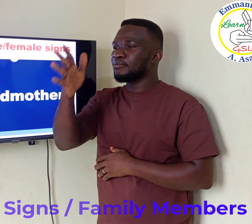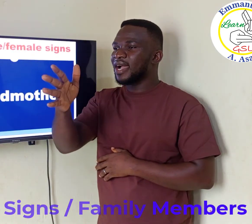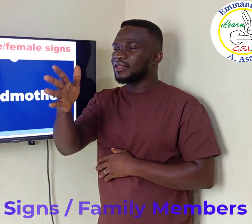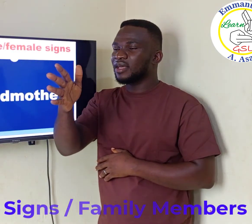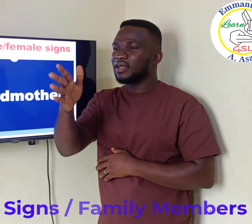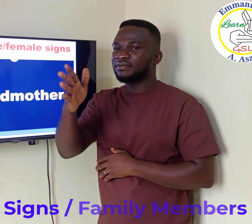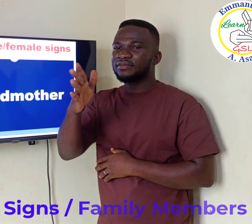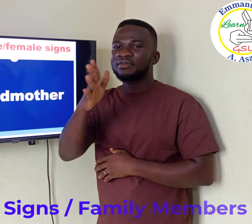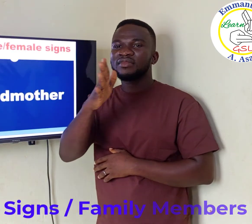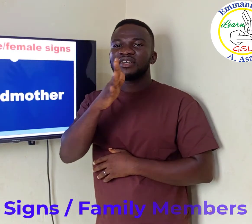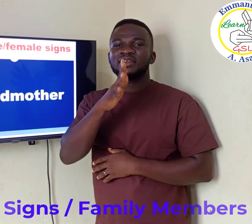grandmother,